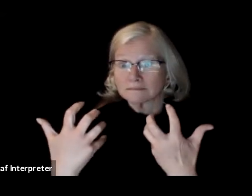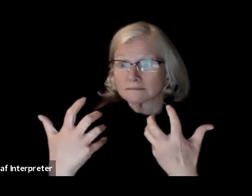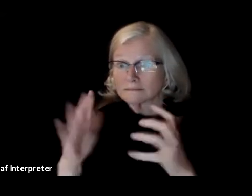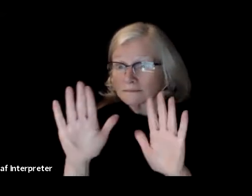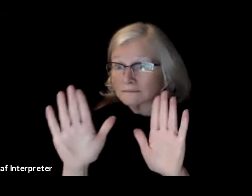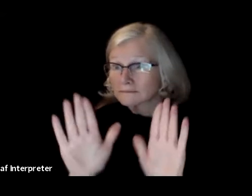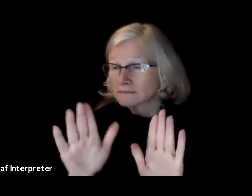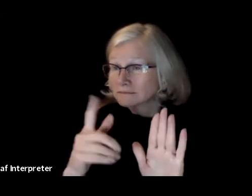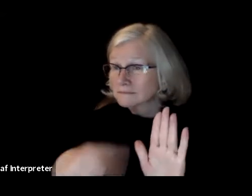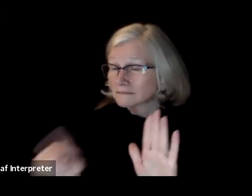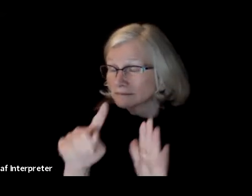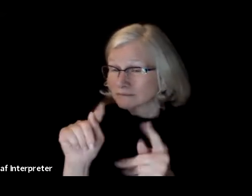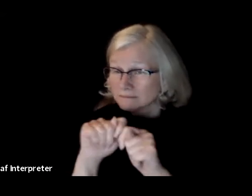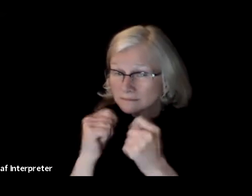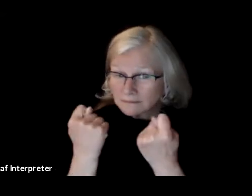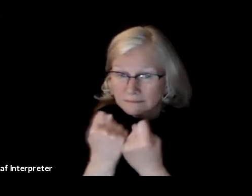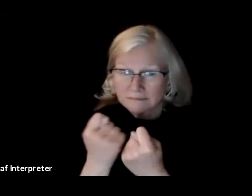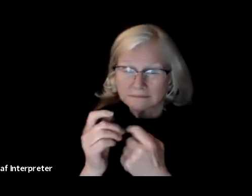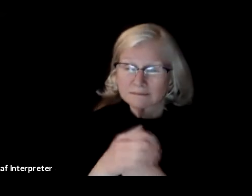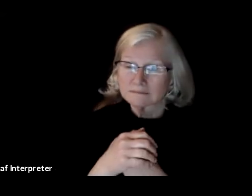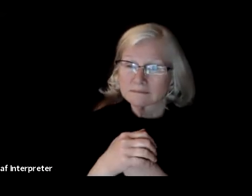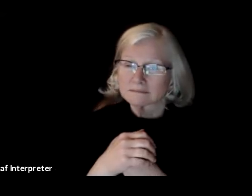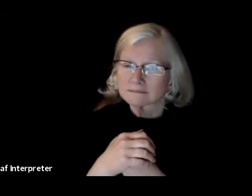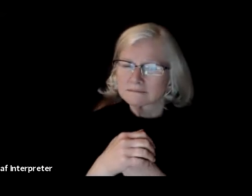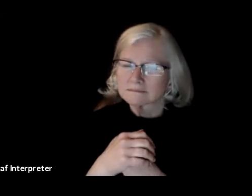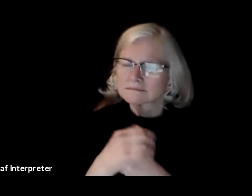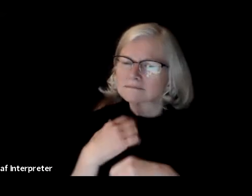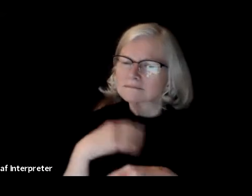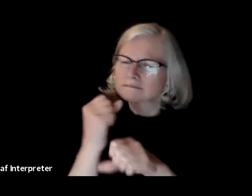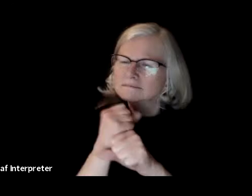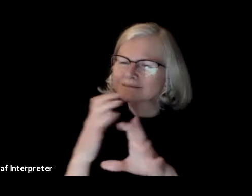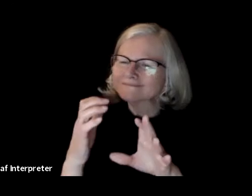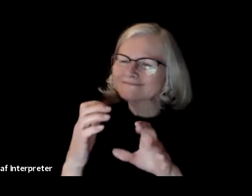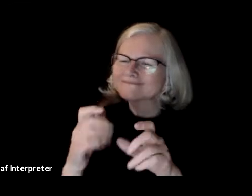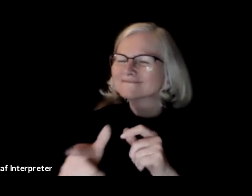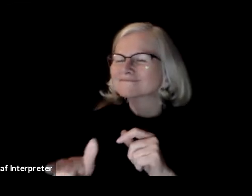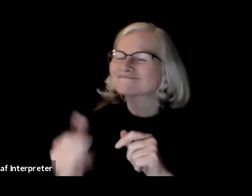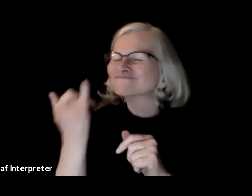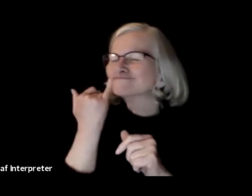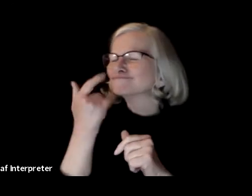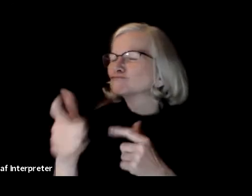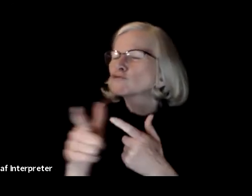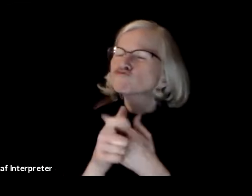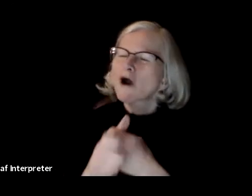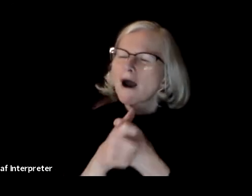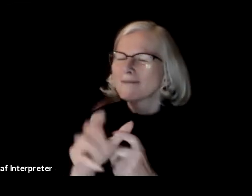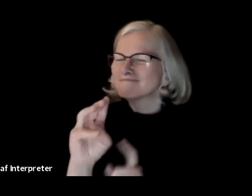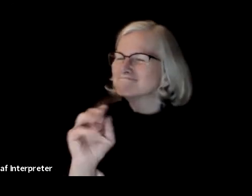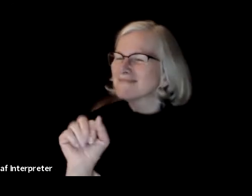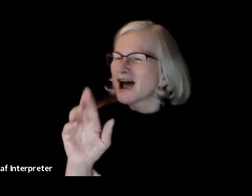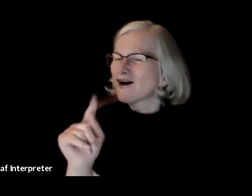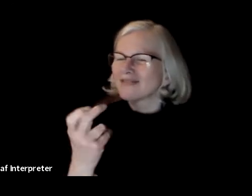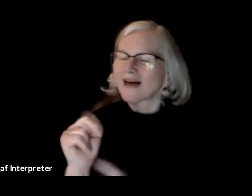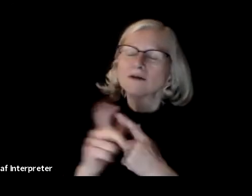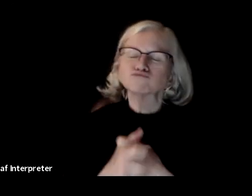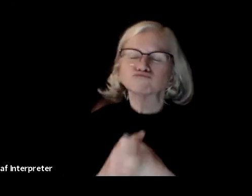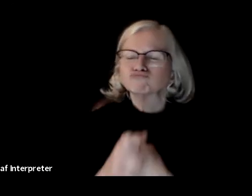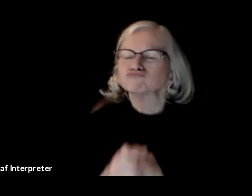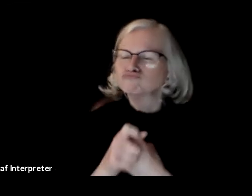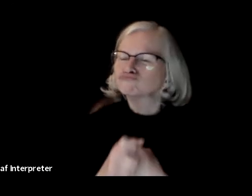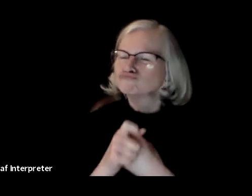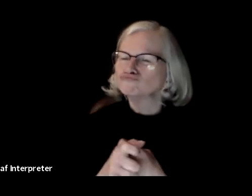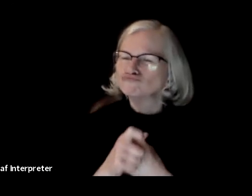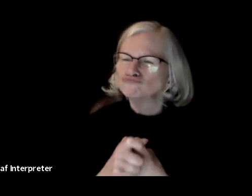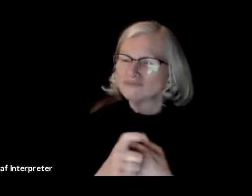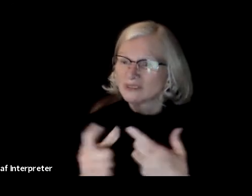In running the marathon, we say it takes courage to cross the starting line. In this analogy, we didn't even know where the starting line was.